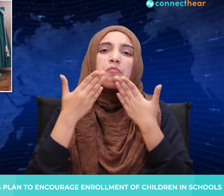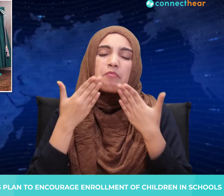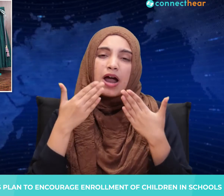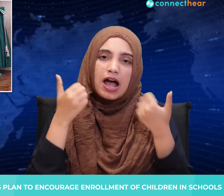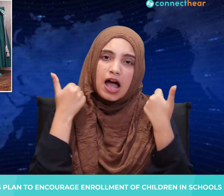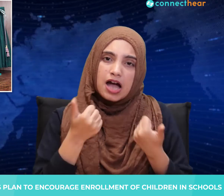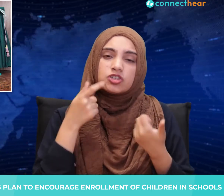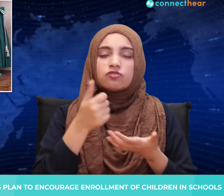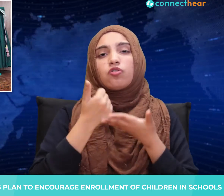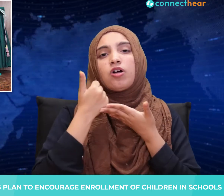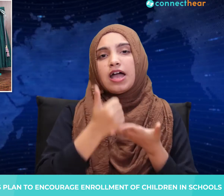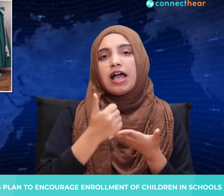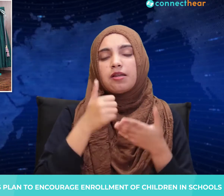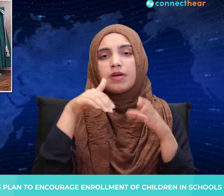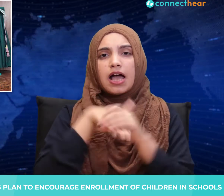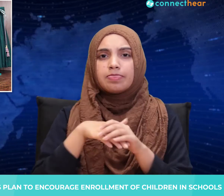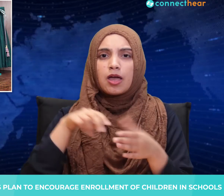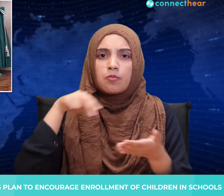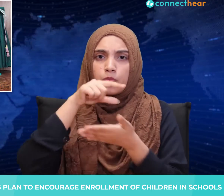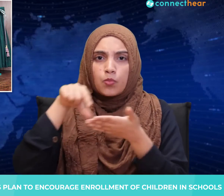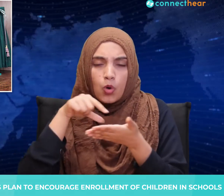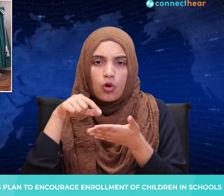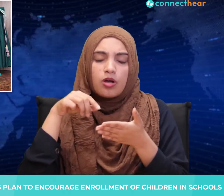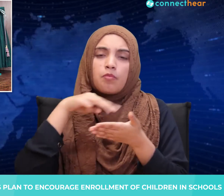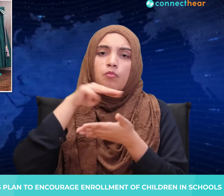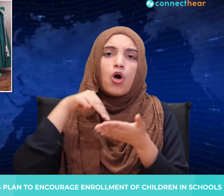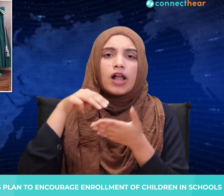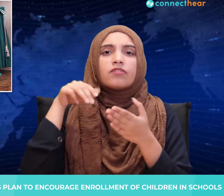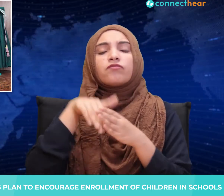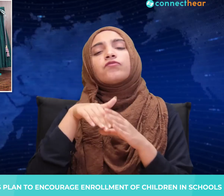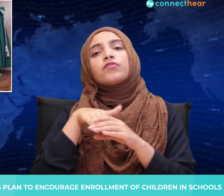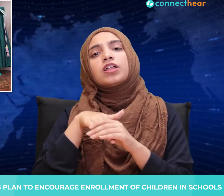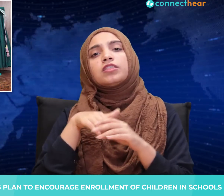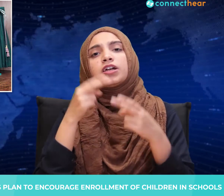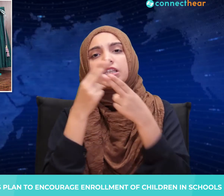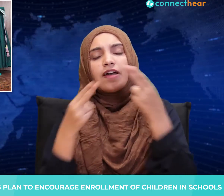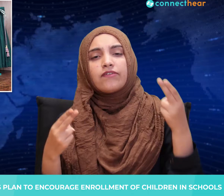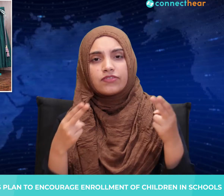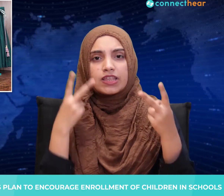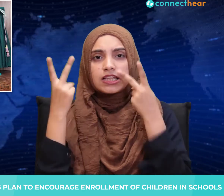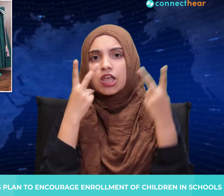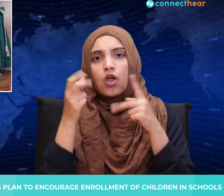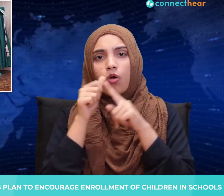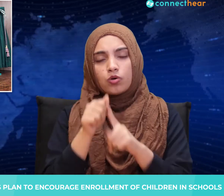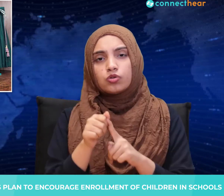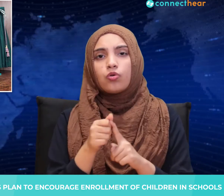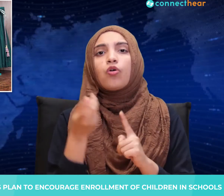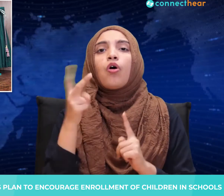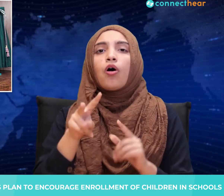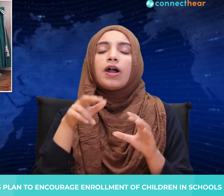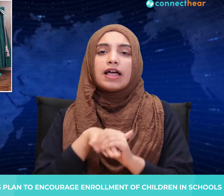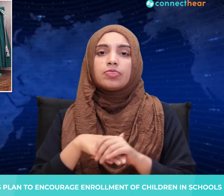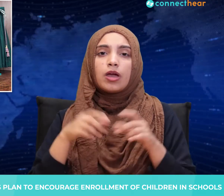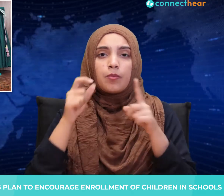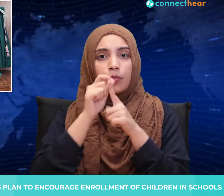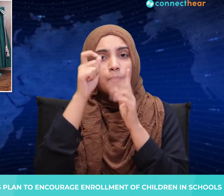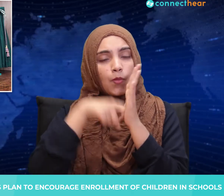the country's resources. He asked the authorities concerned to complete the ongoing projects for